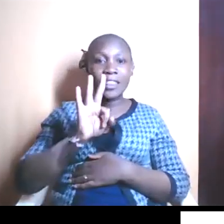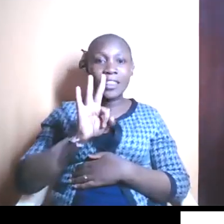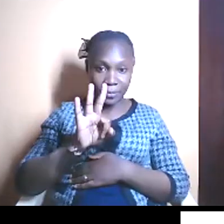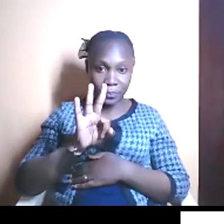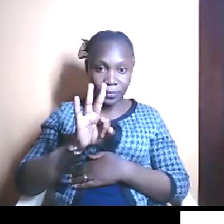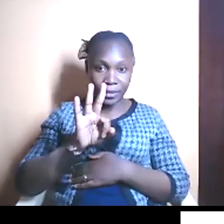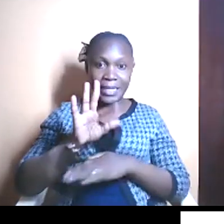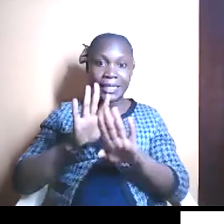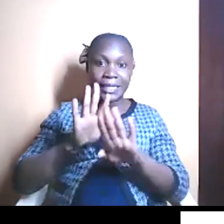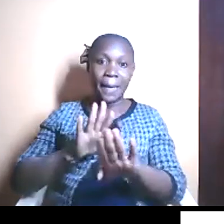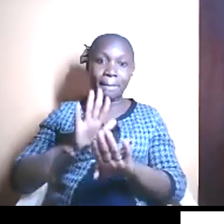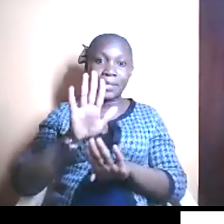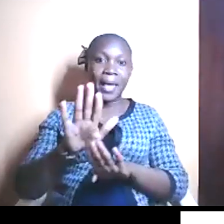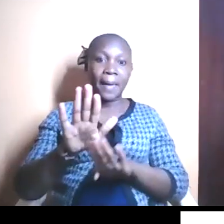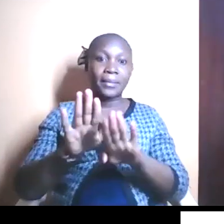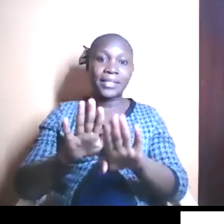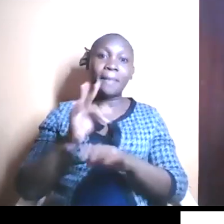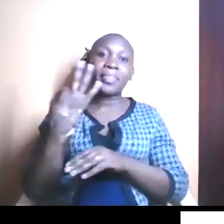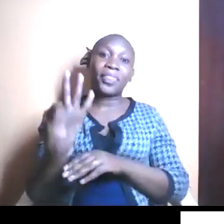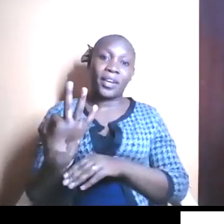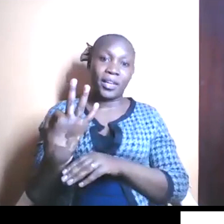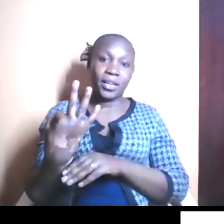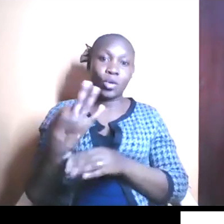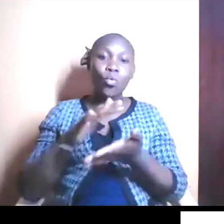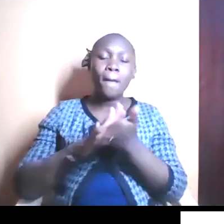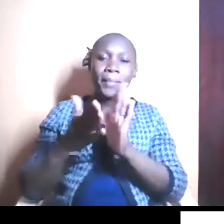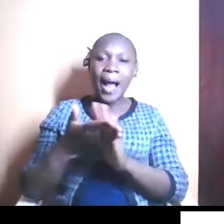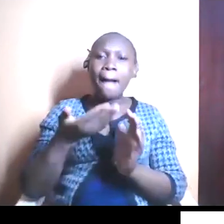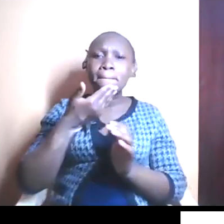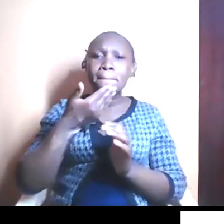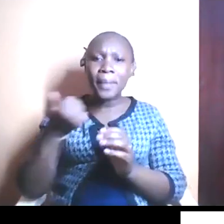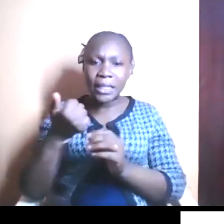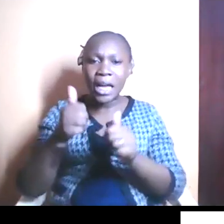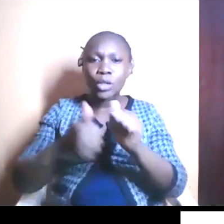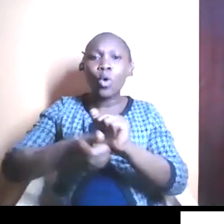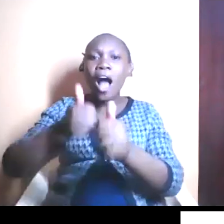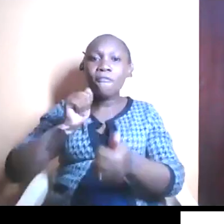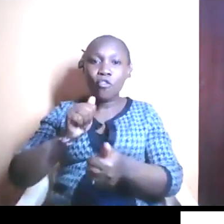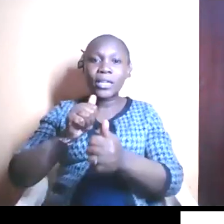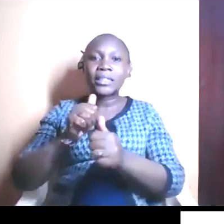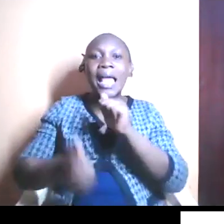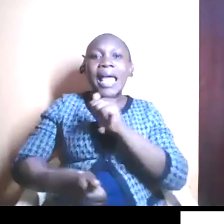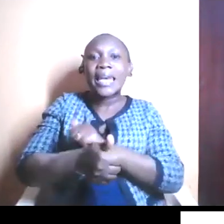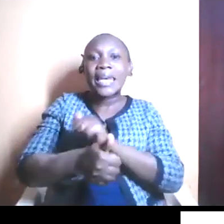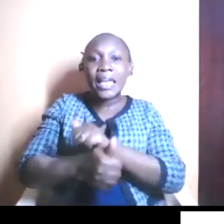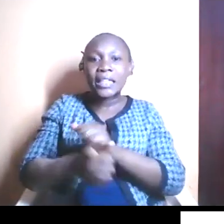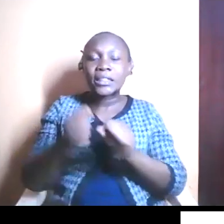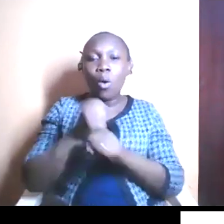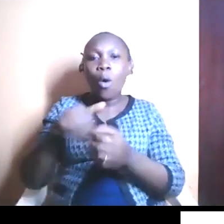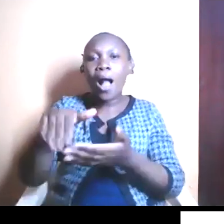to managing or better overcoming a toxic workplace. One is develop or restore